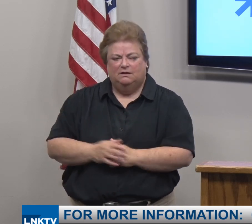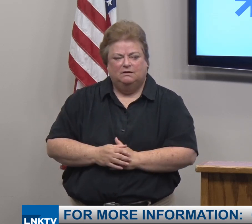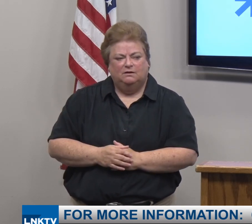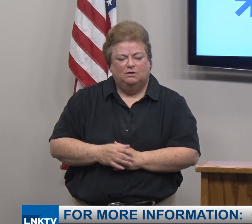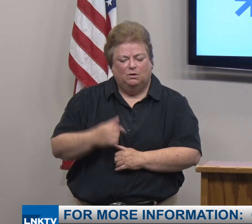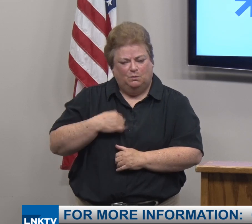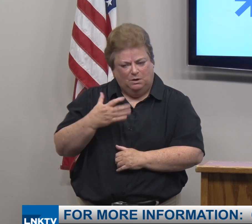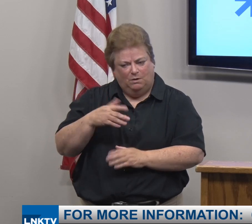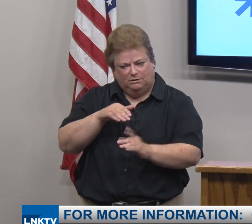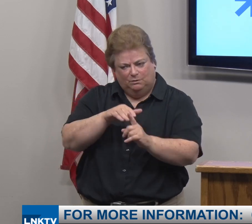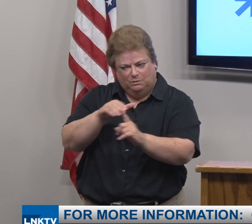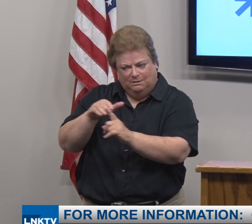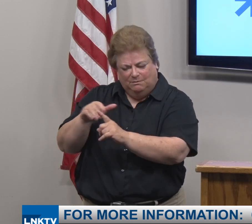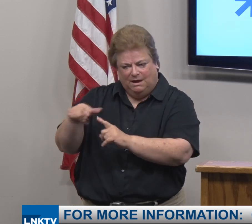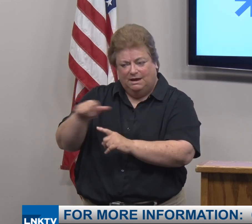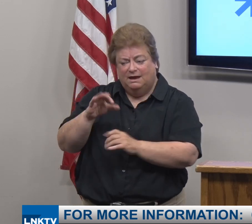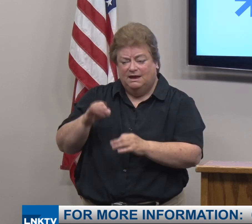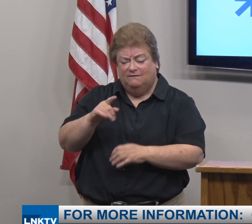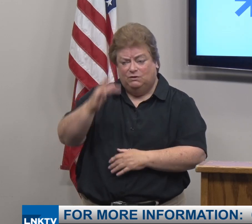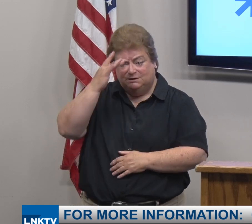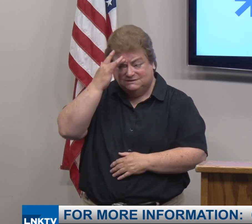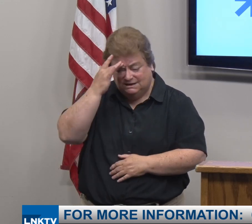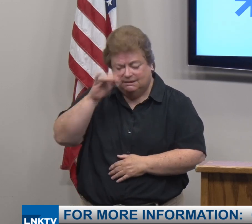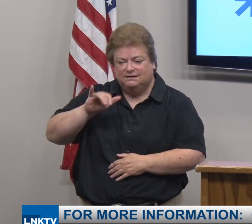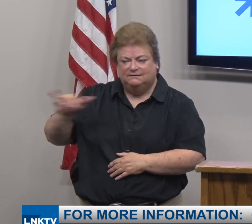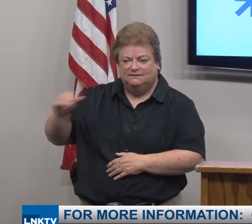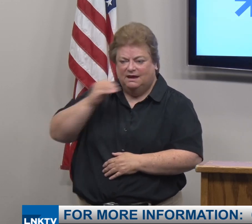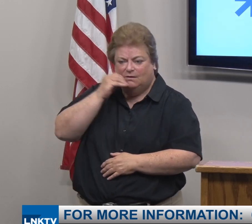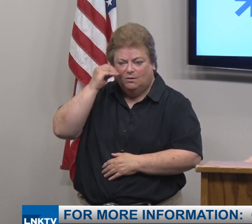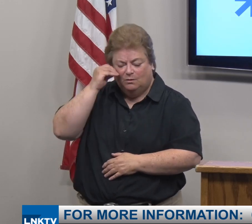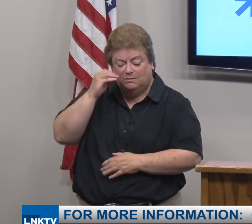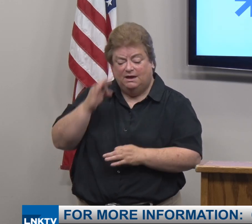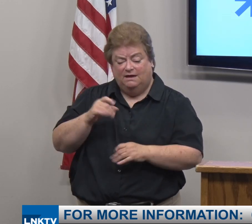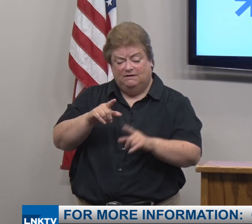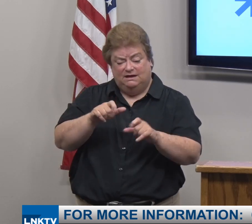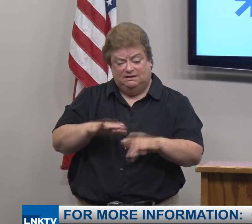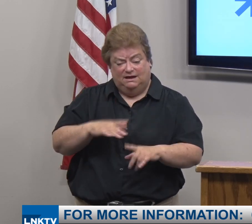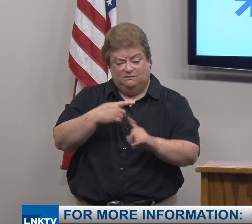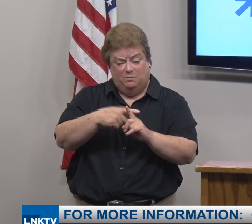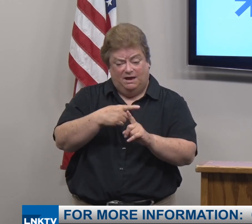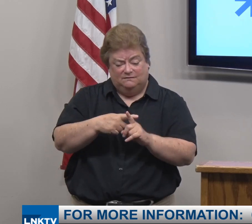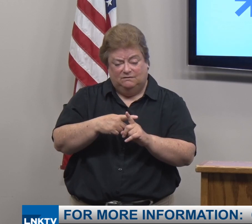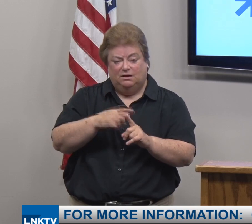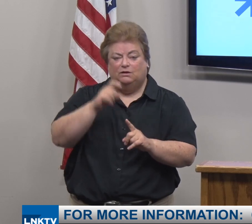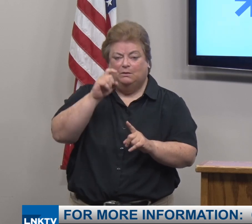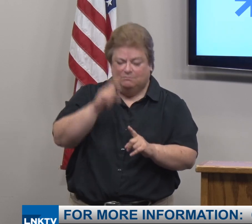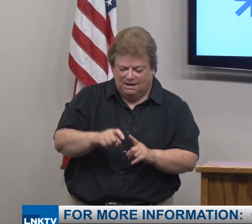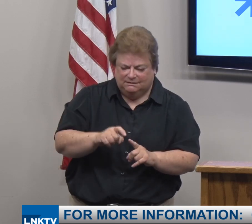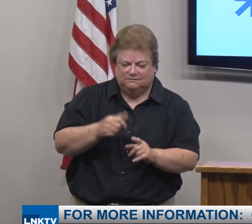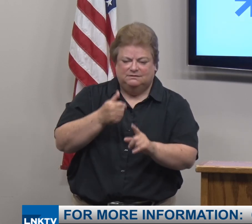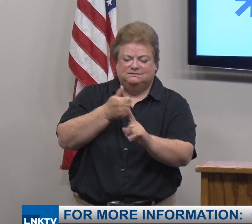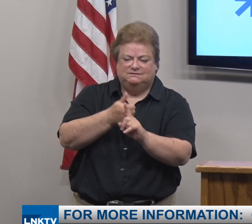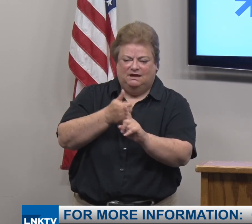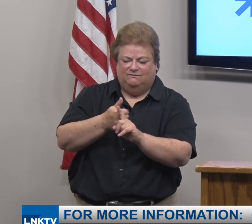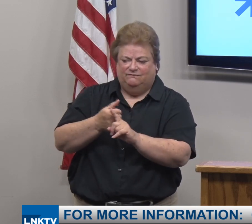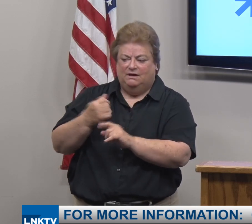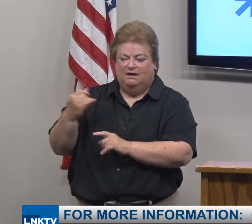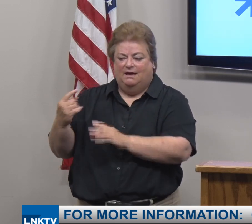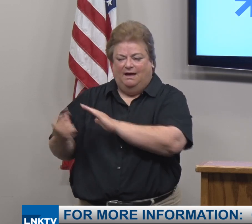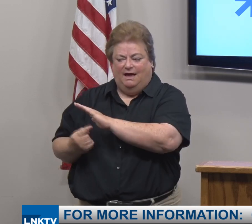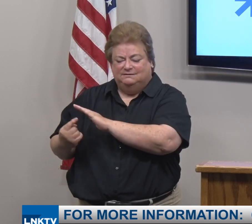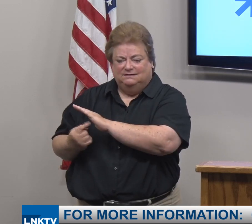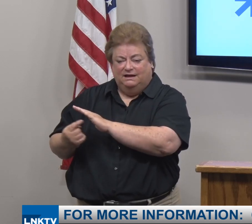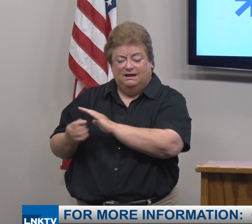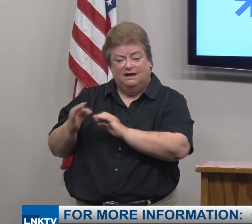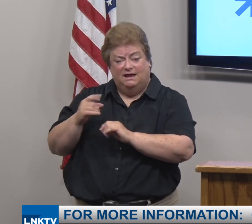the public, if you are sick, stay home. If you have a positive test, you must self-isolate. If you've been